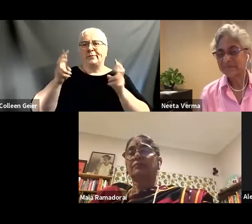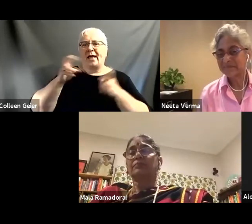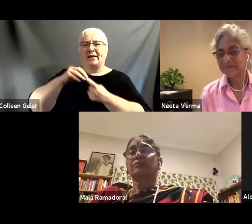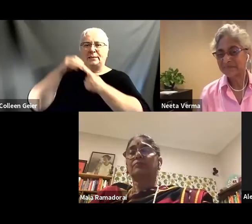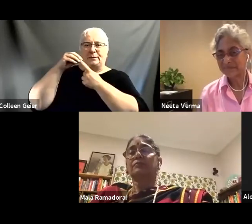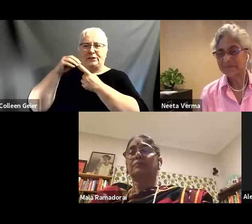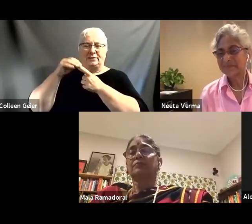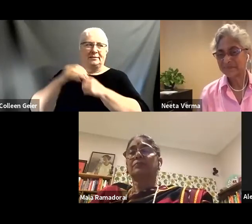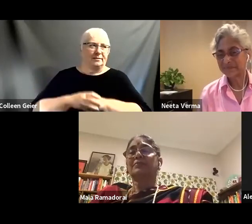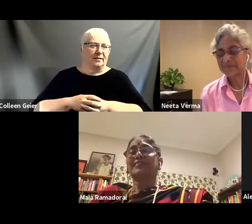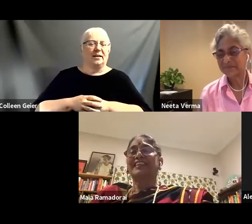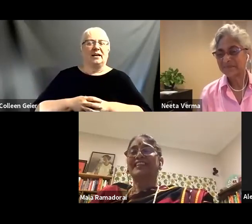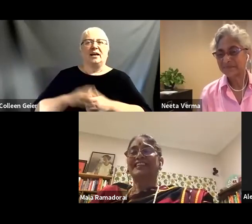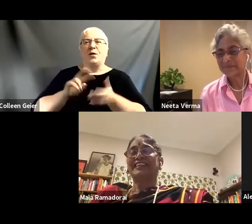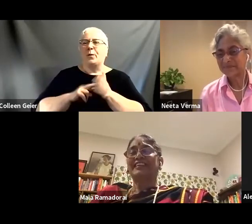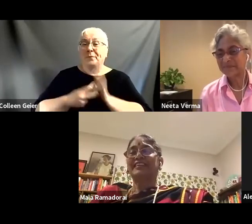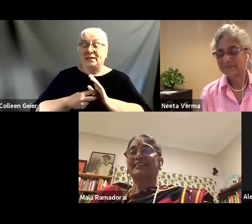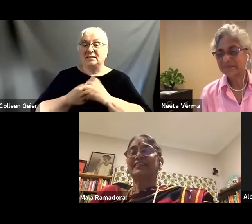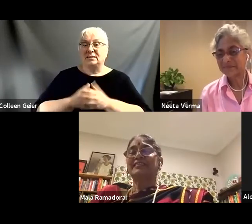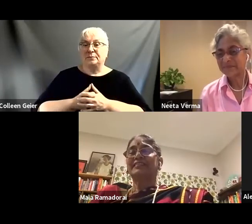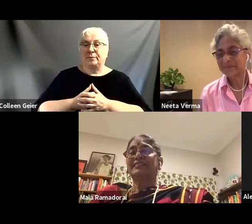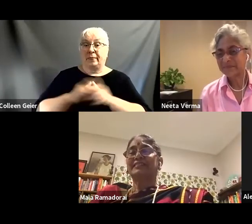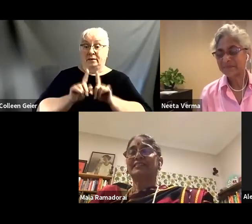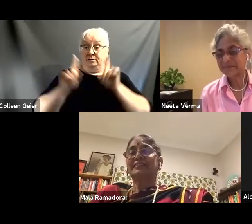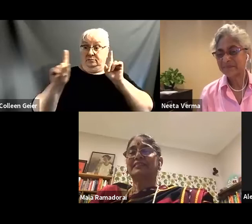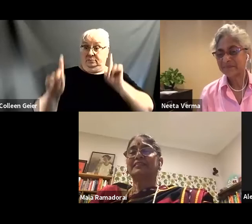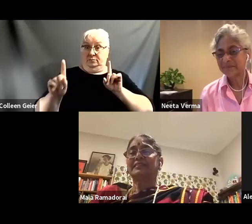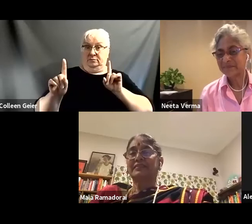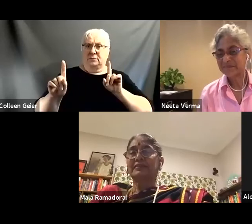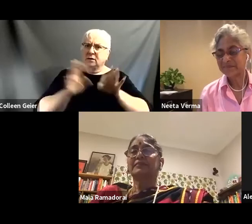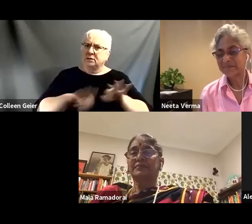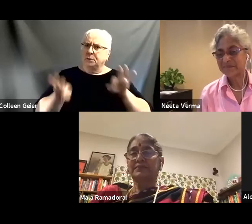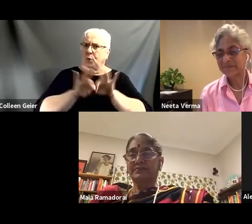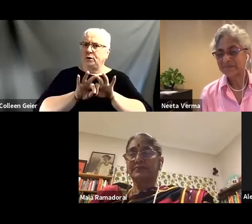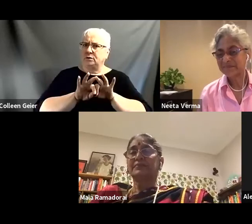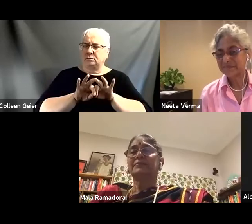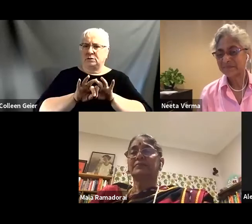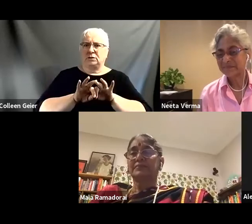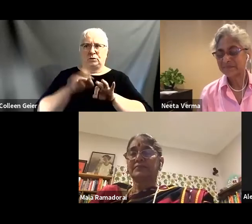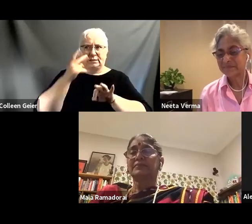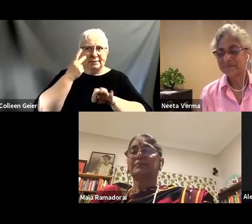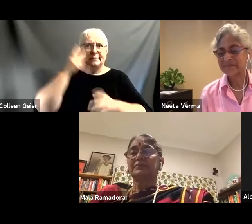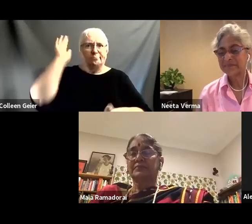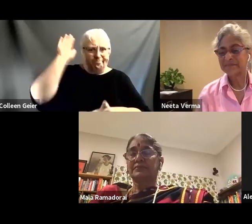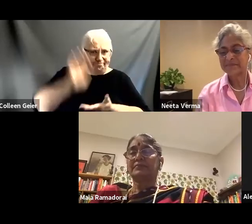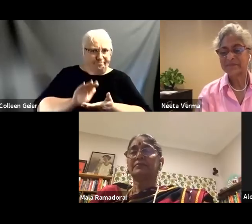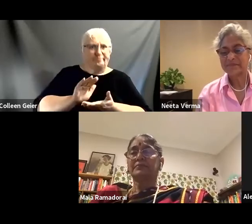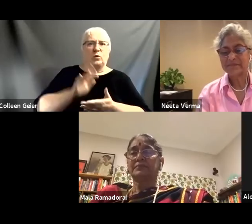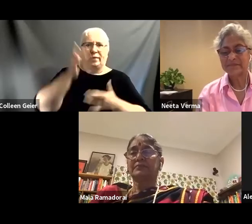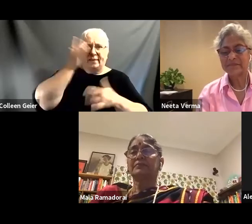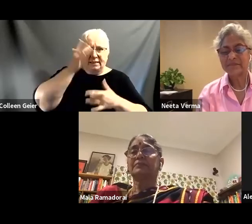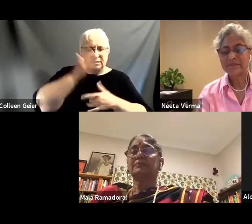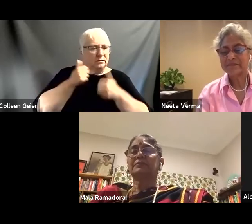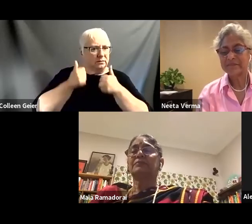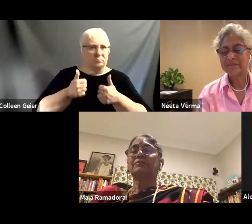to the exceptions, meaning that social distancing is important. We see that it works. We see that it's effective.